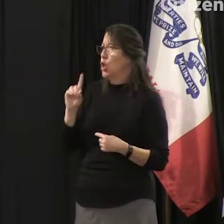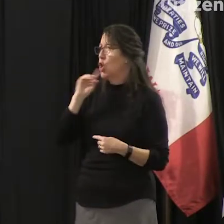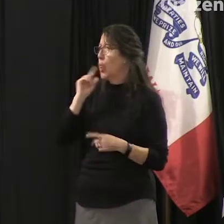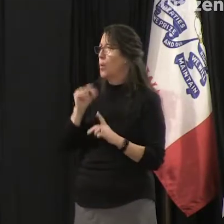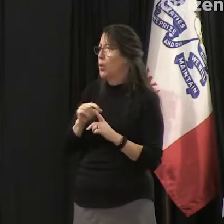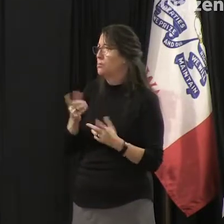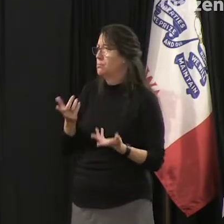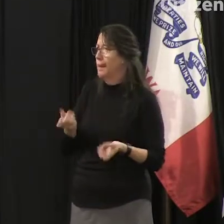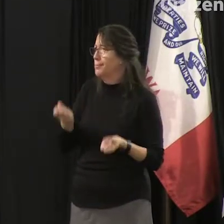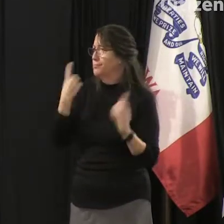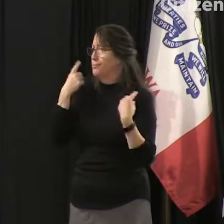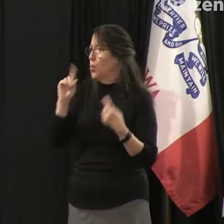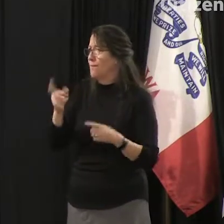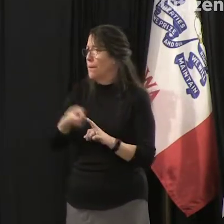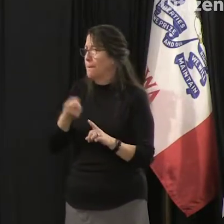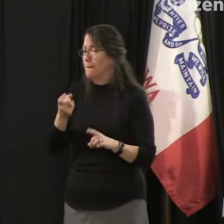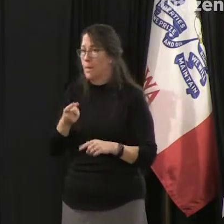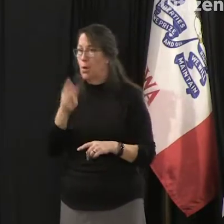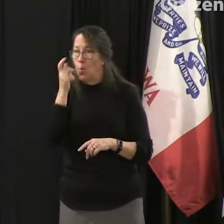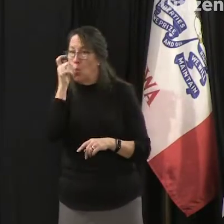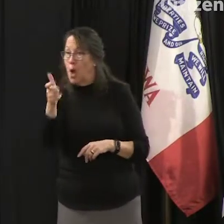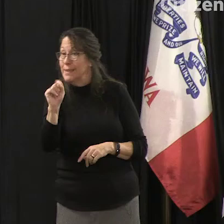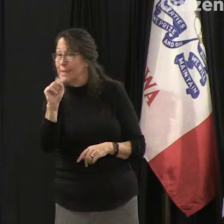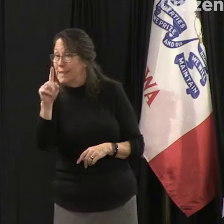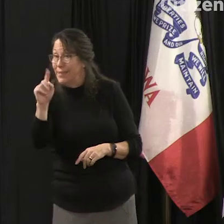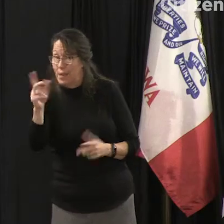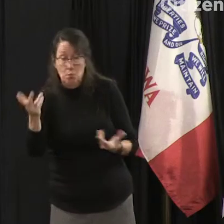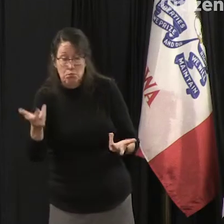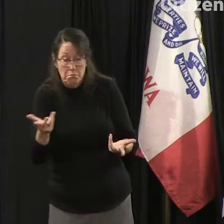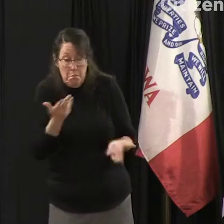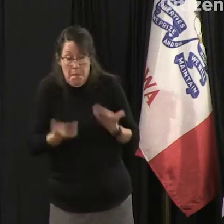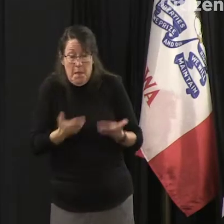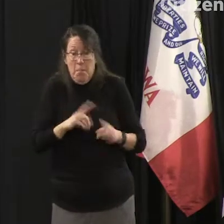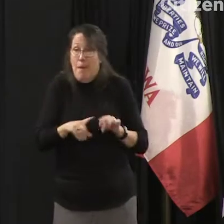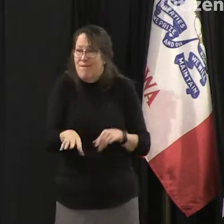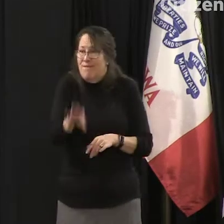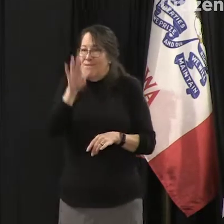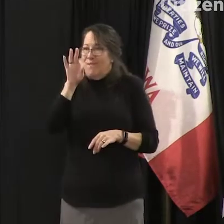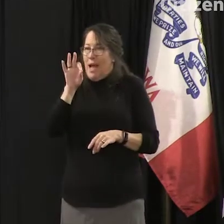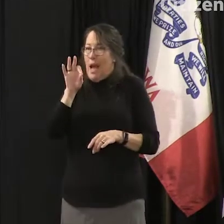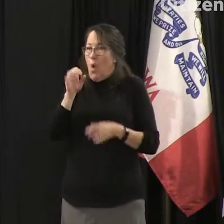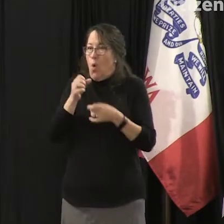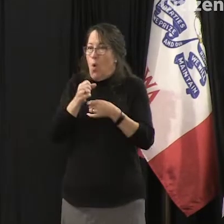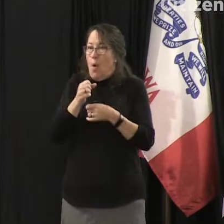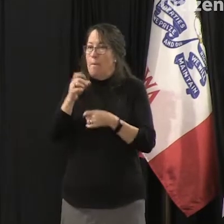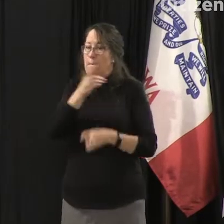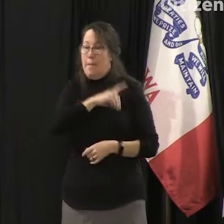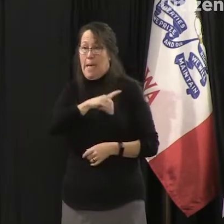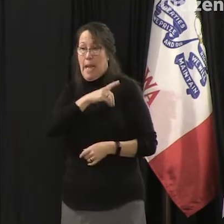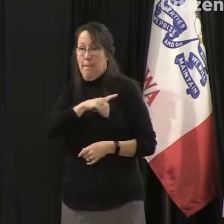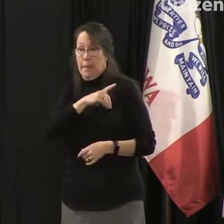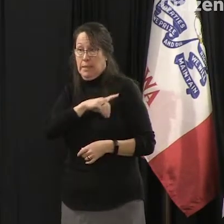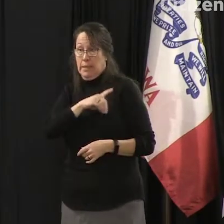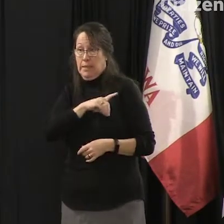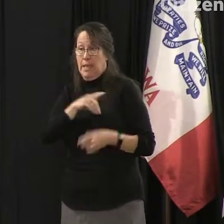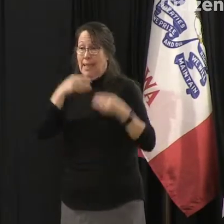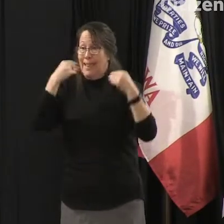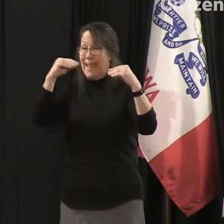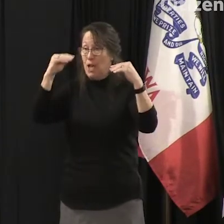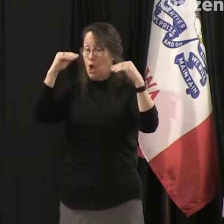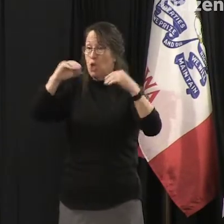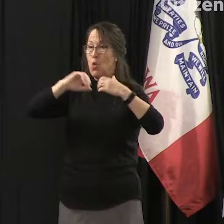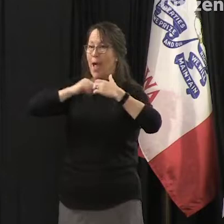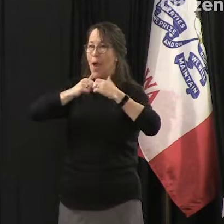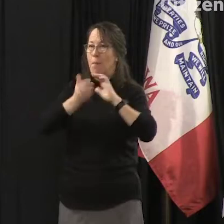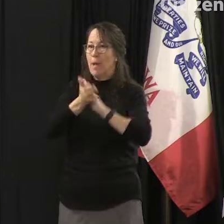ever got that idea. Probably watching TV or something. Well, they found that there was a place in Minneapolis where they taught you how to be